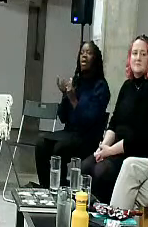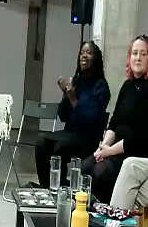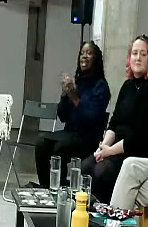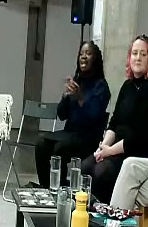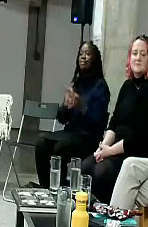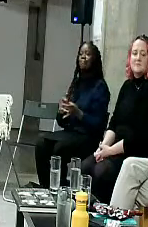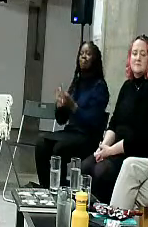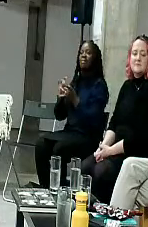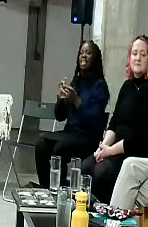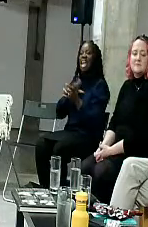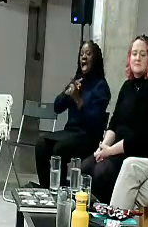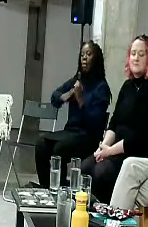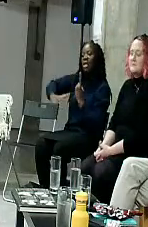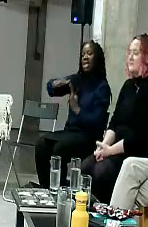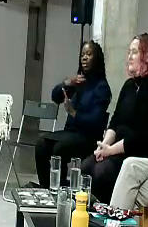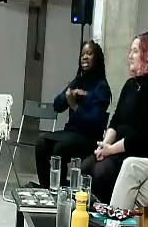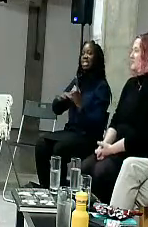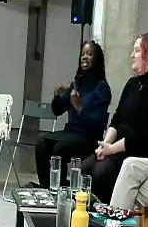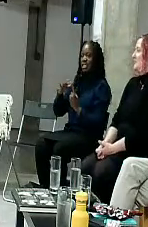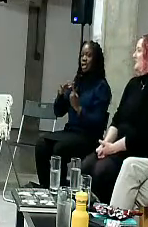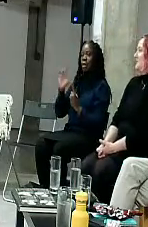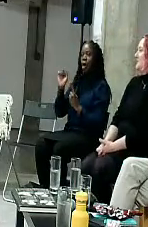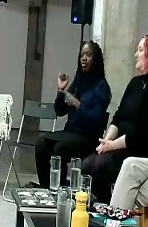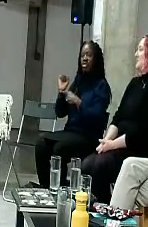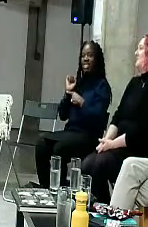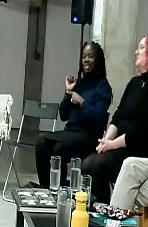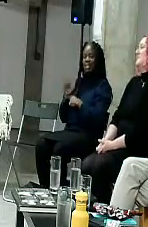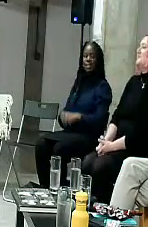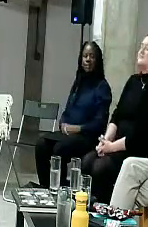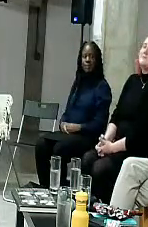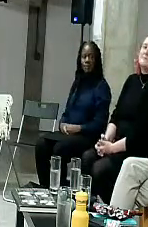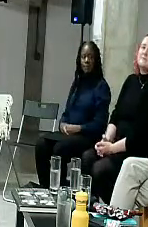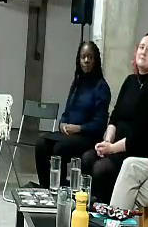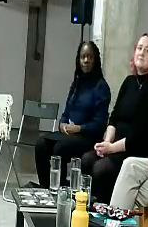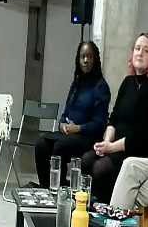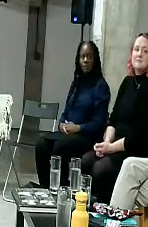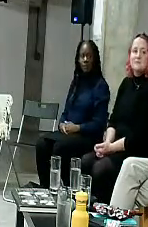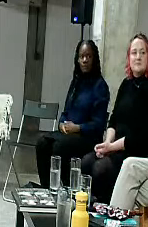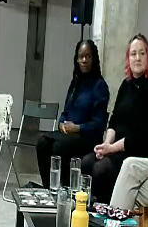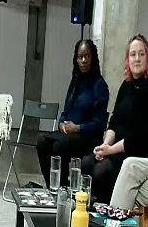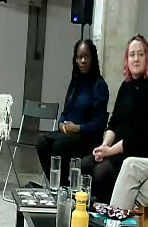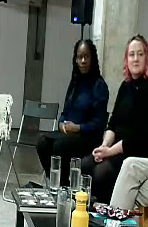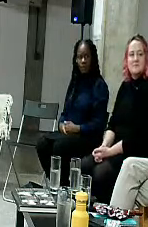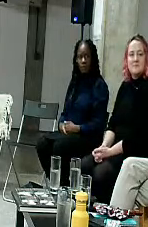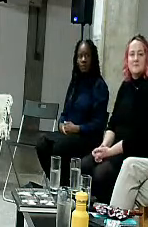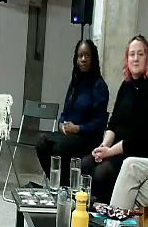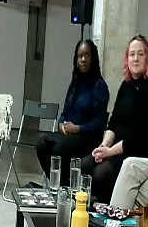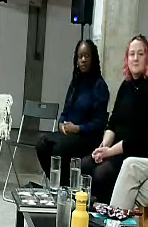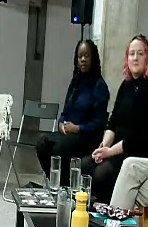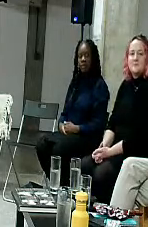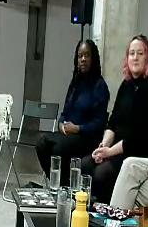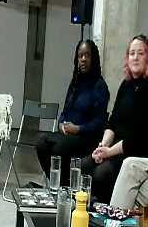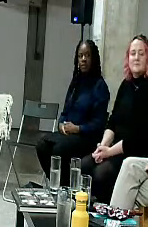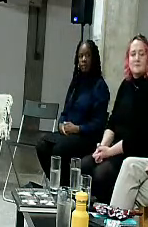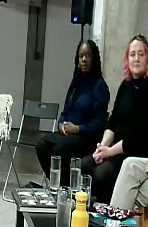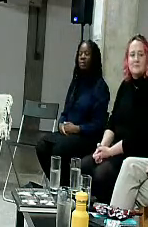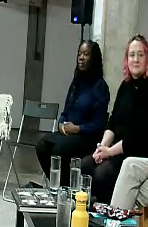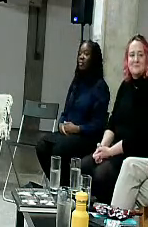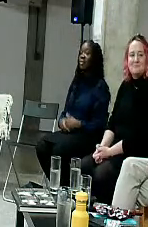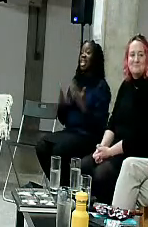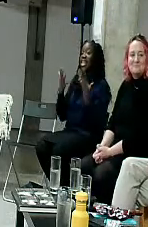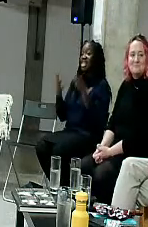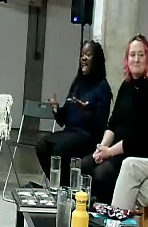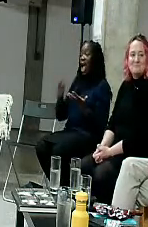solidifies our ecosystems of resistance. Okay. So what we're going to do today now is I'm